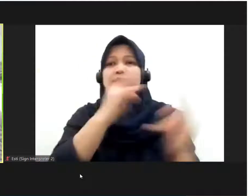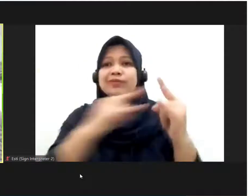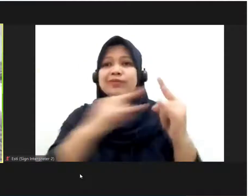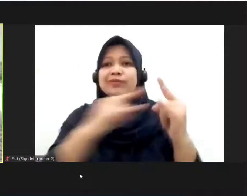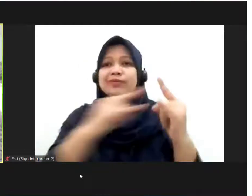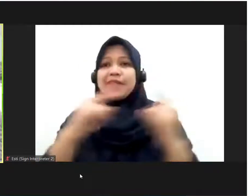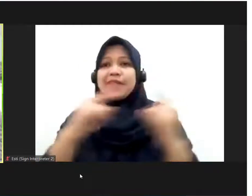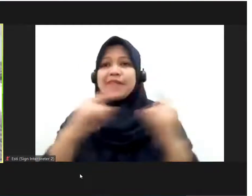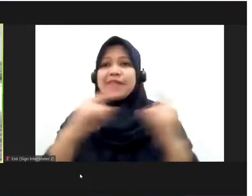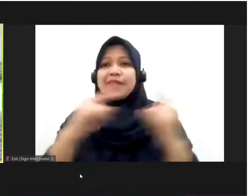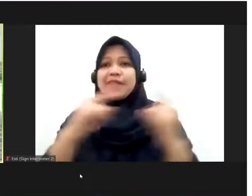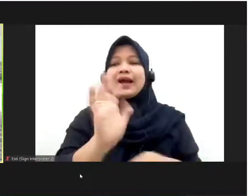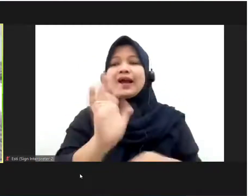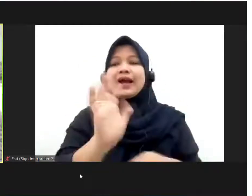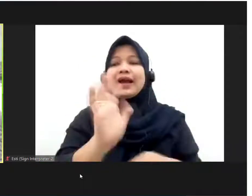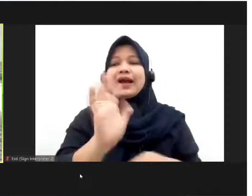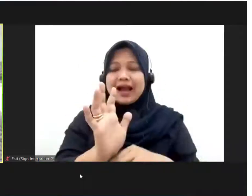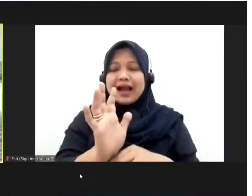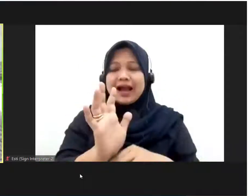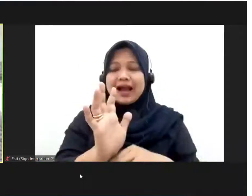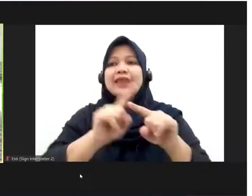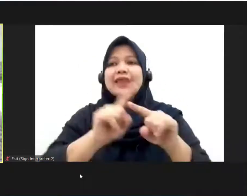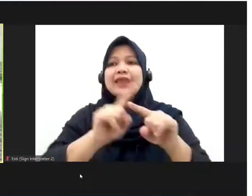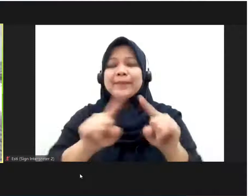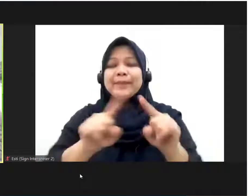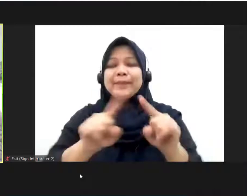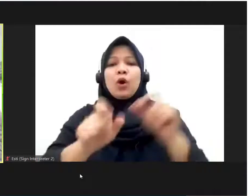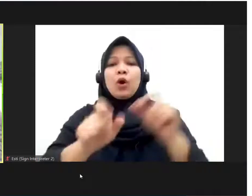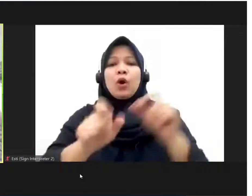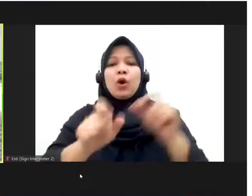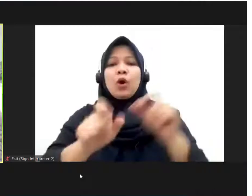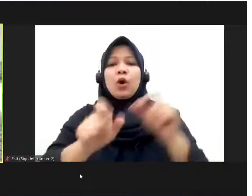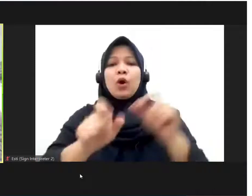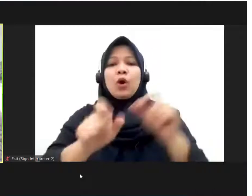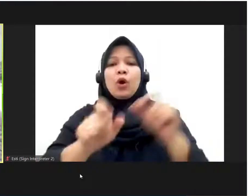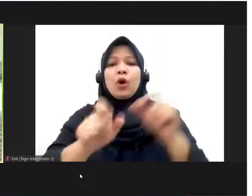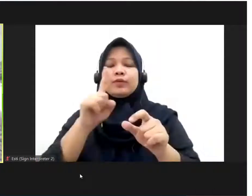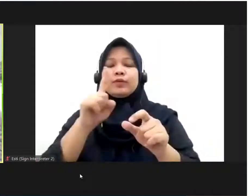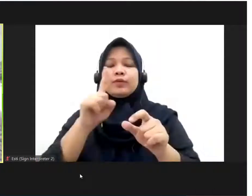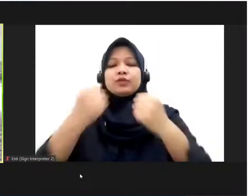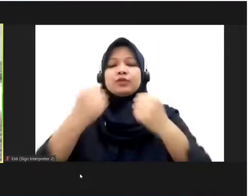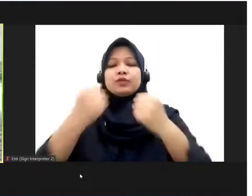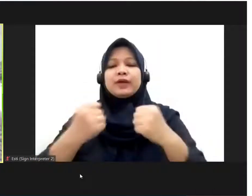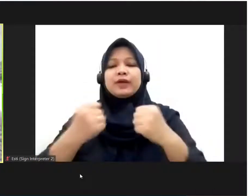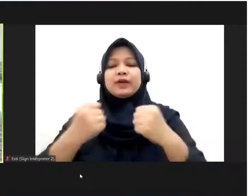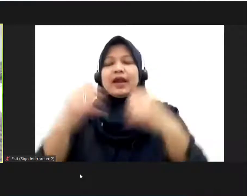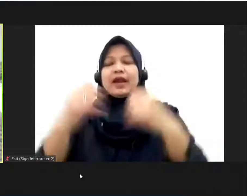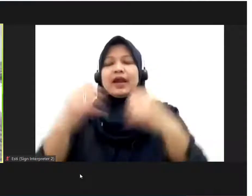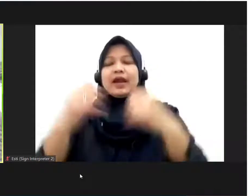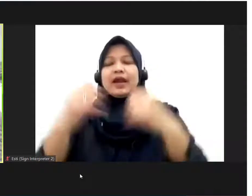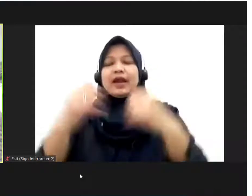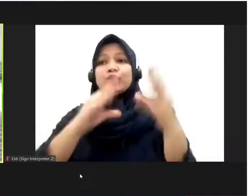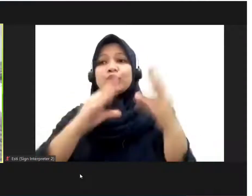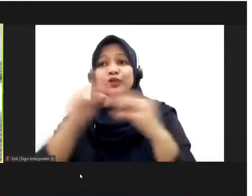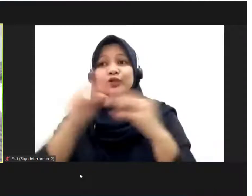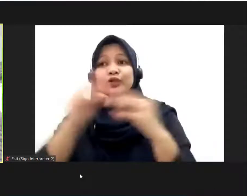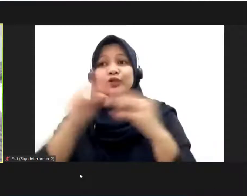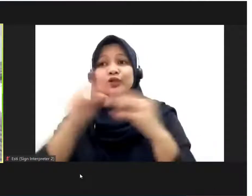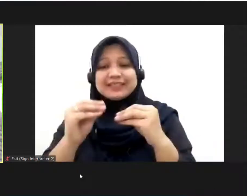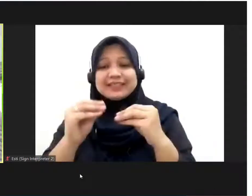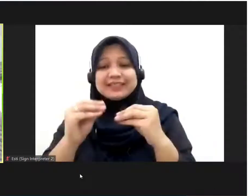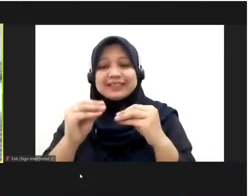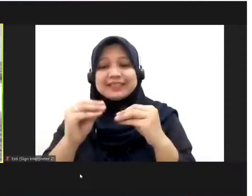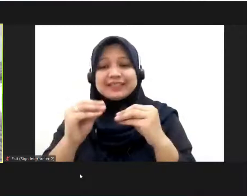preparedness needs to be strong. Some of the issues that have come up in discussions running up to the